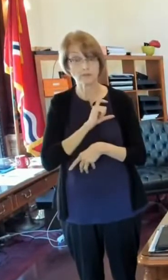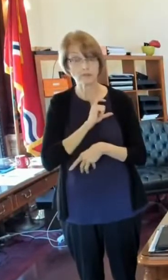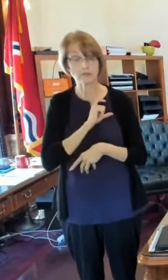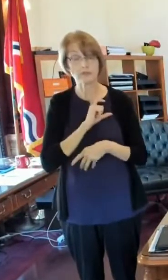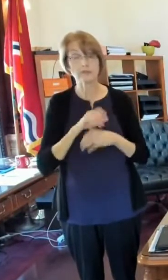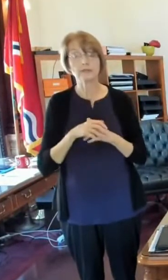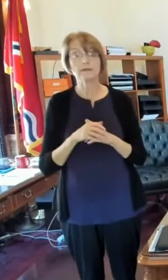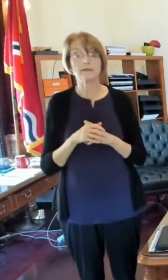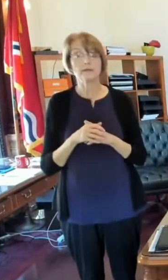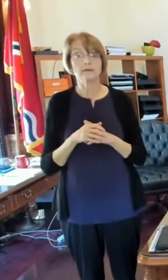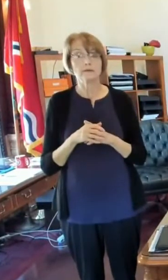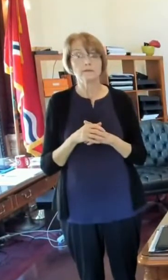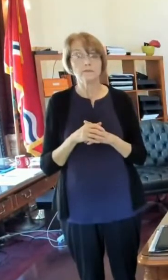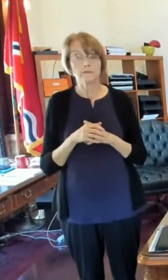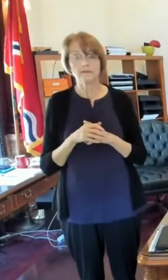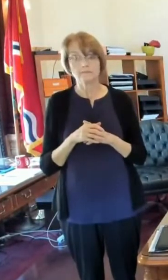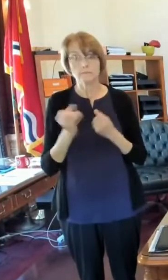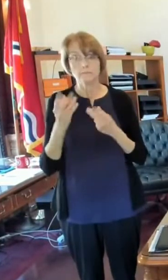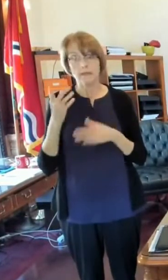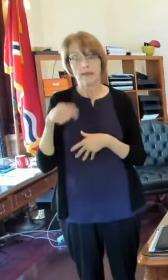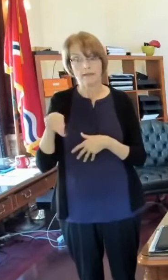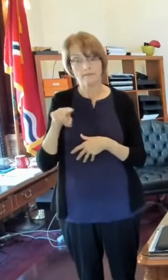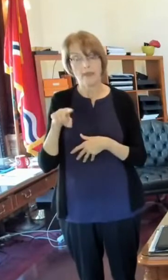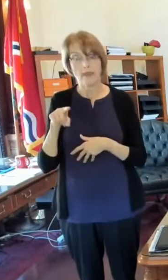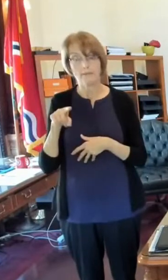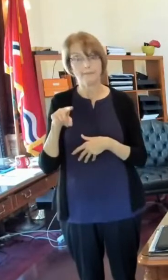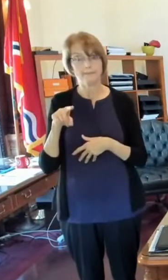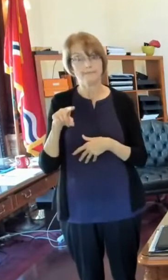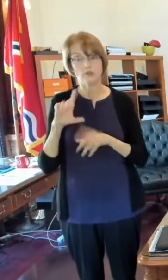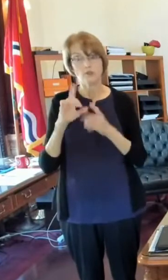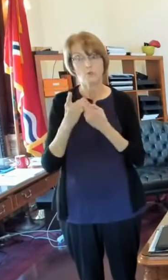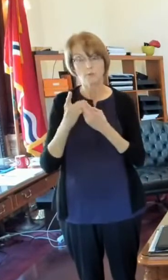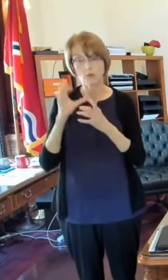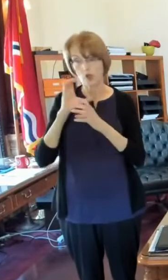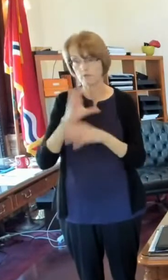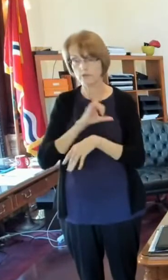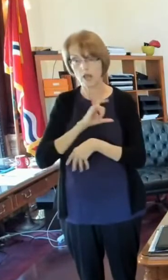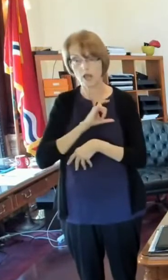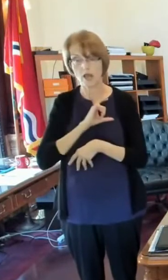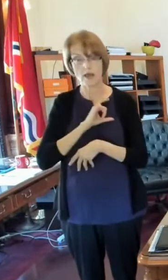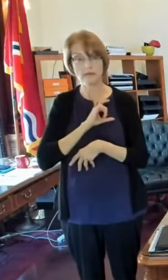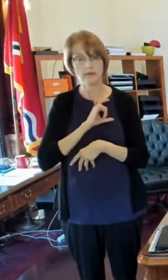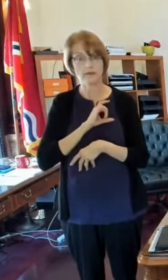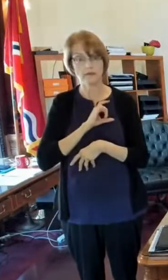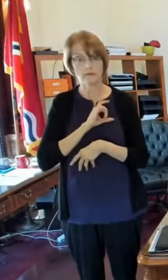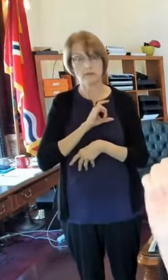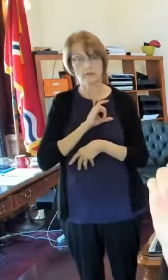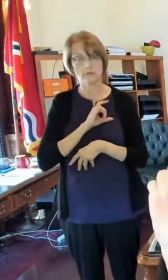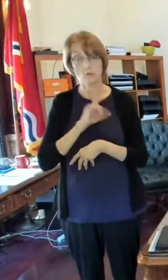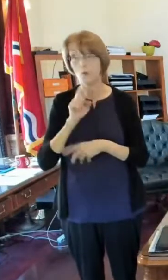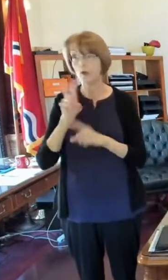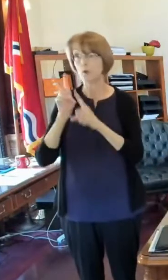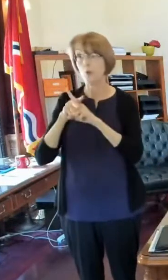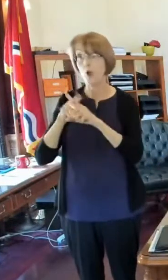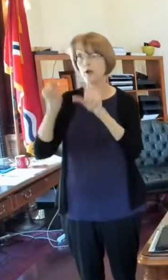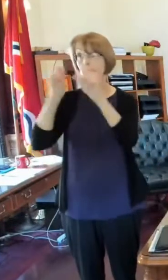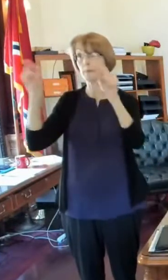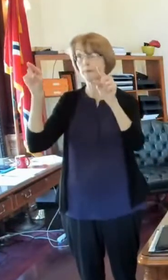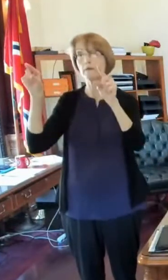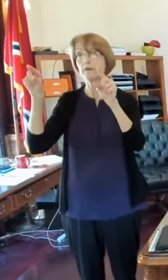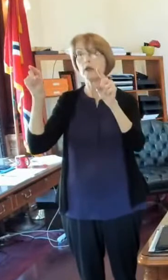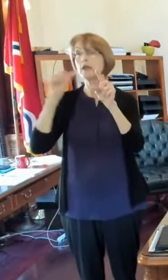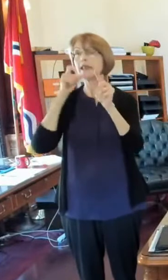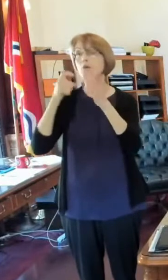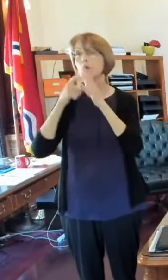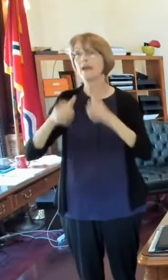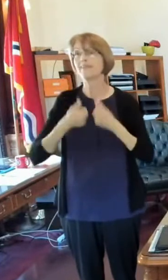this week, but over time I have looked at many of them. At the top of their personnel page where you would apply, they're like, no residency requirement. I